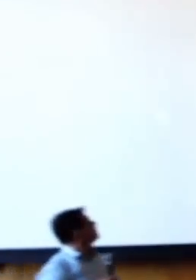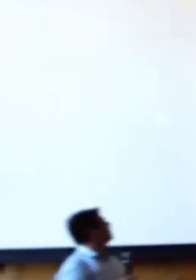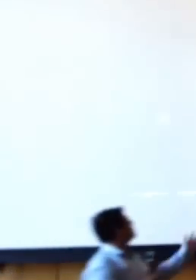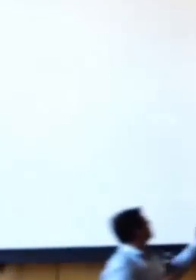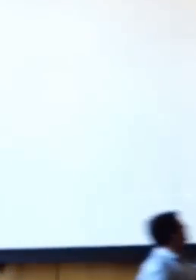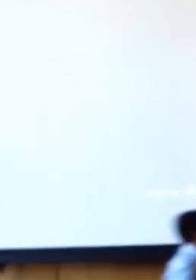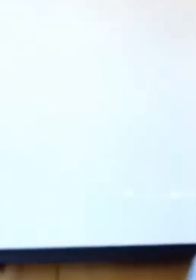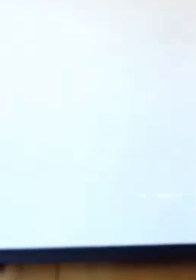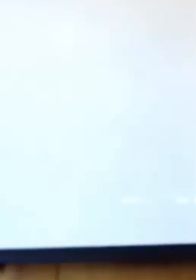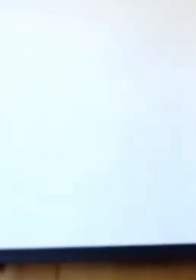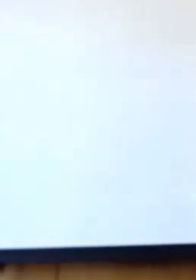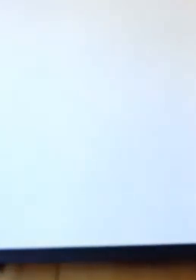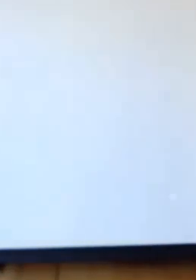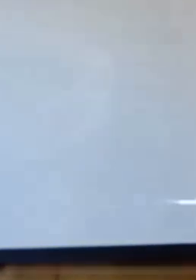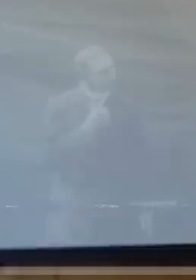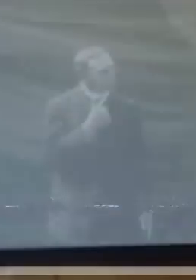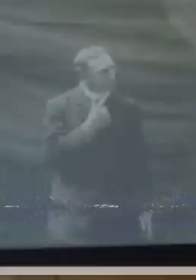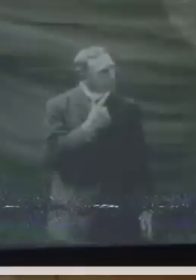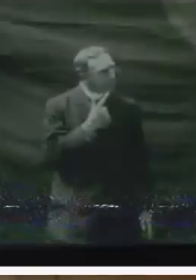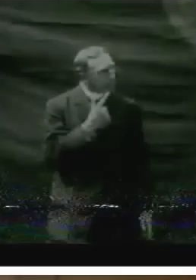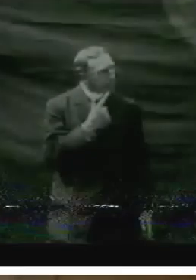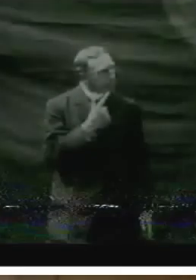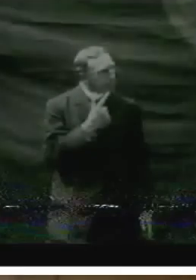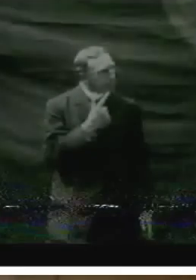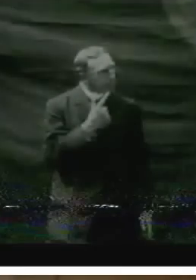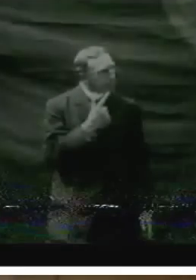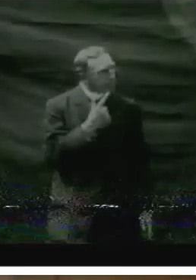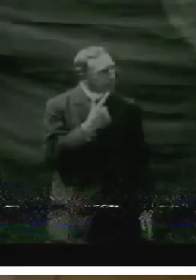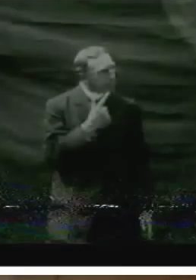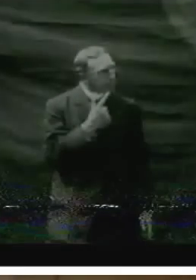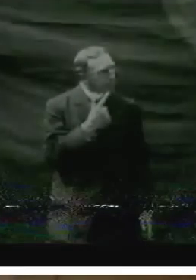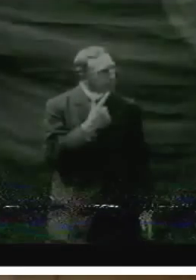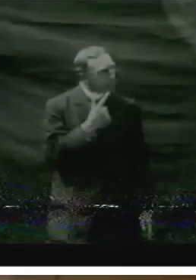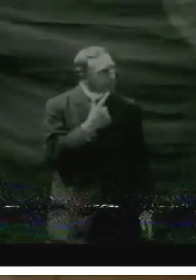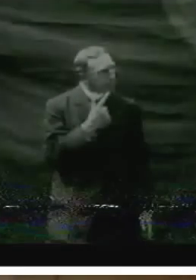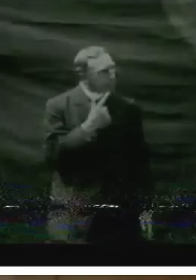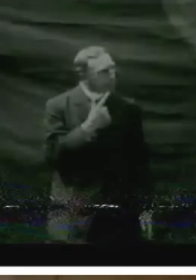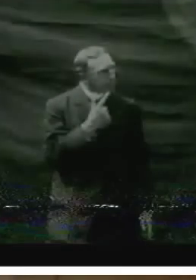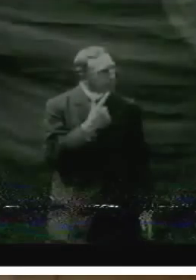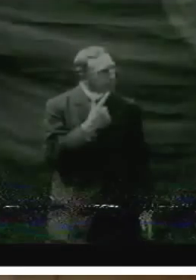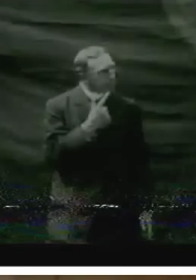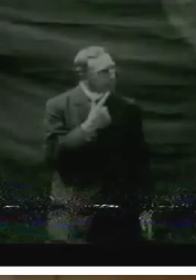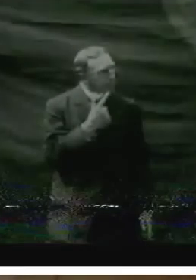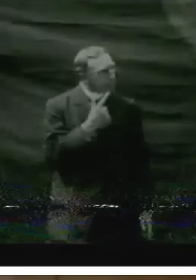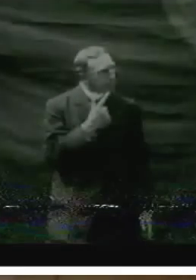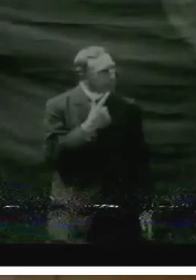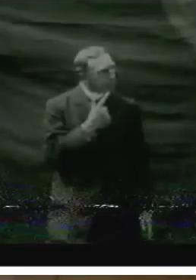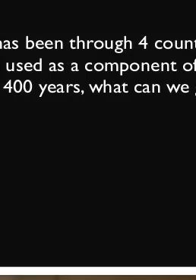This isn't a very good example for you. It's a great example for my work from 1910. We'll keep going. So,